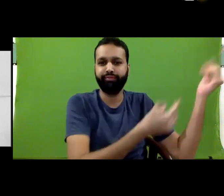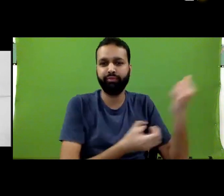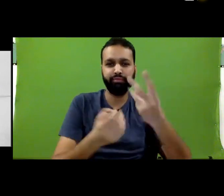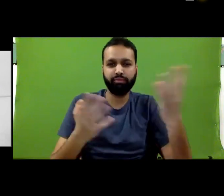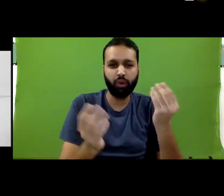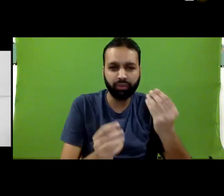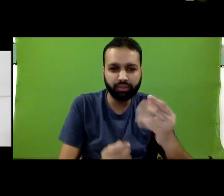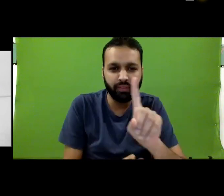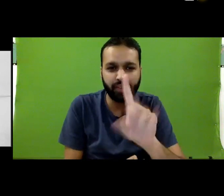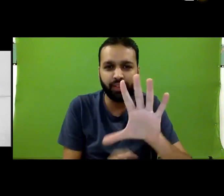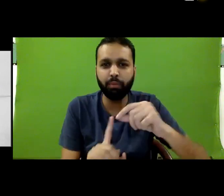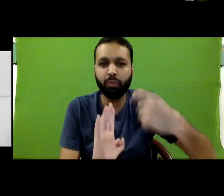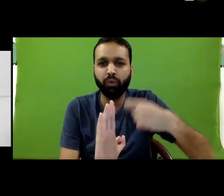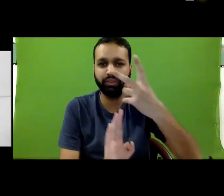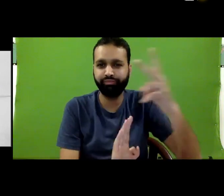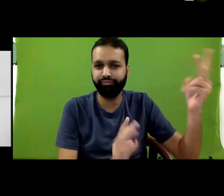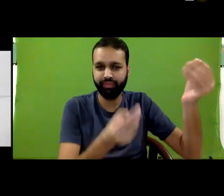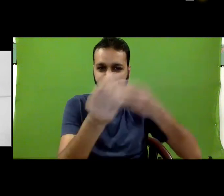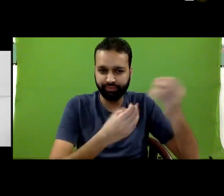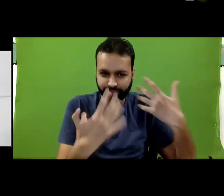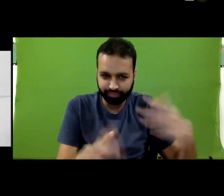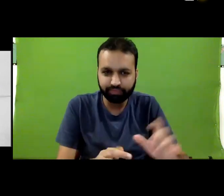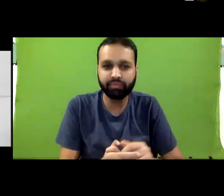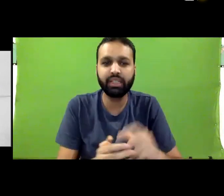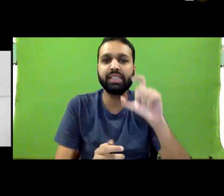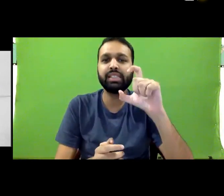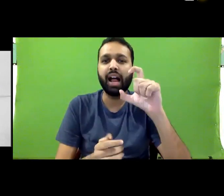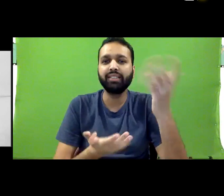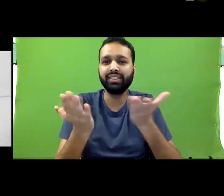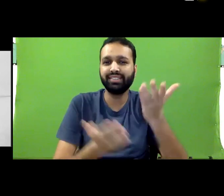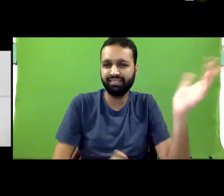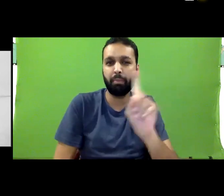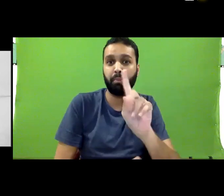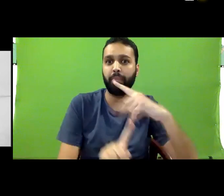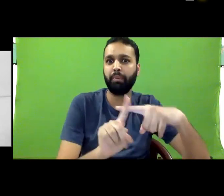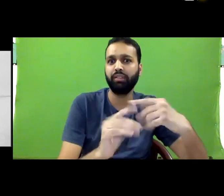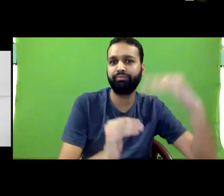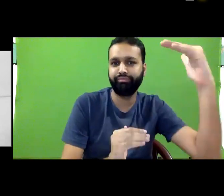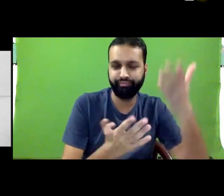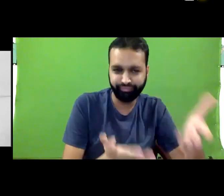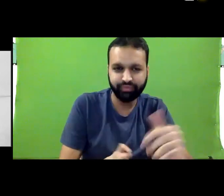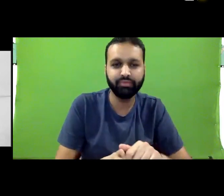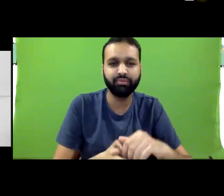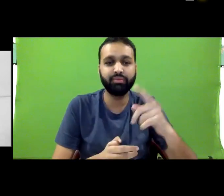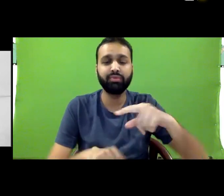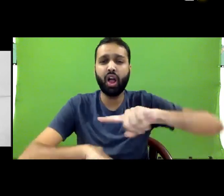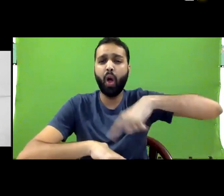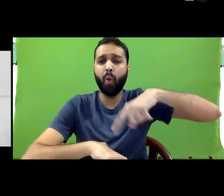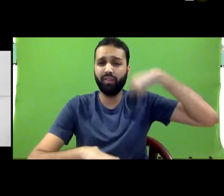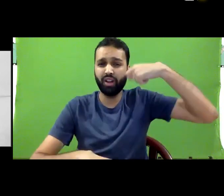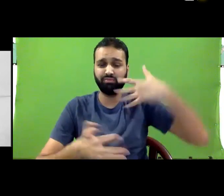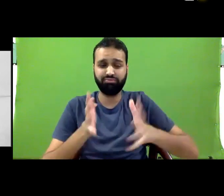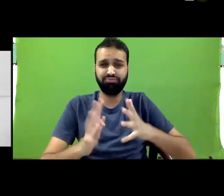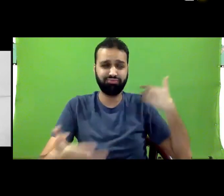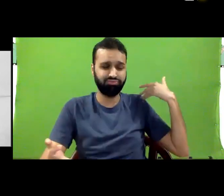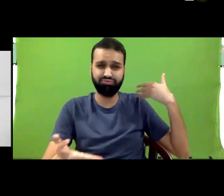kind of service also we provide. We have been involved in 15 different projects, and 12 plus people have